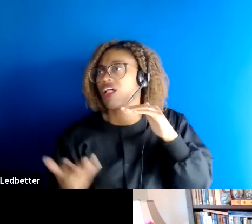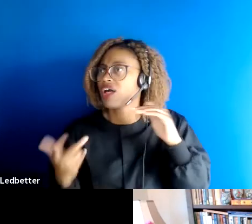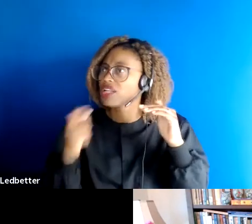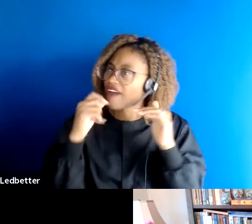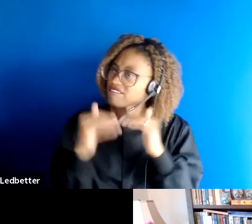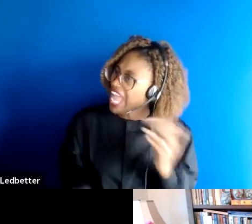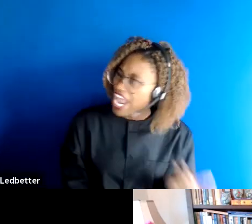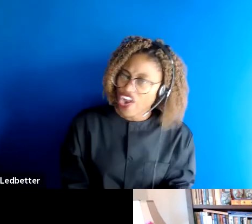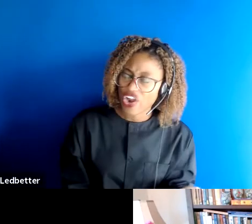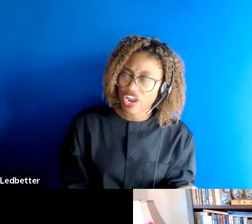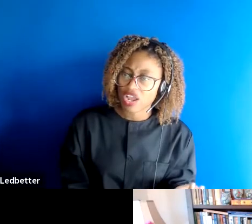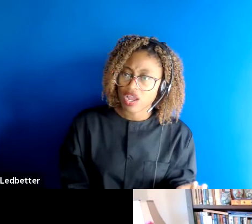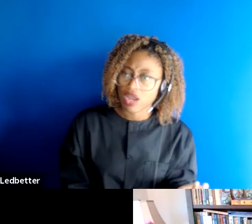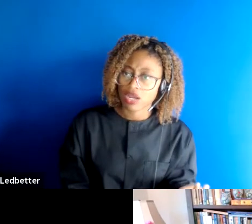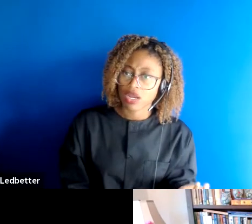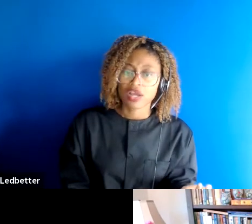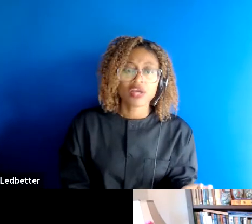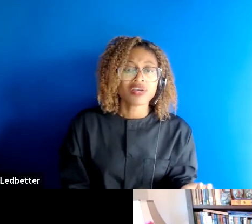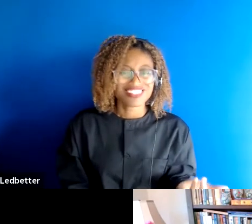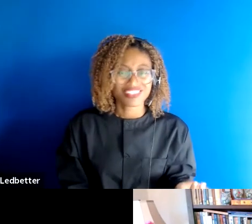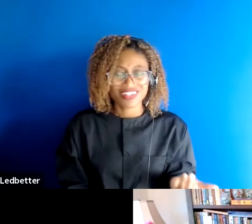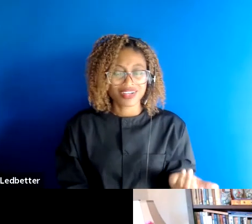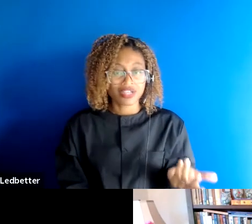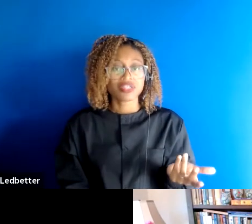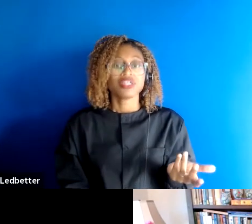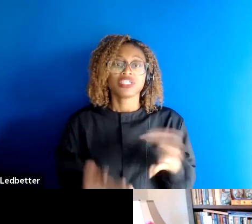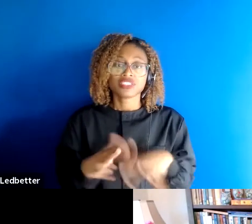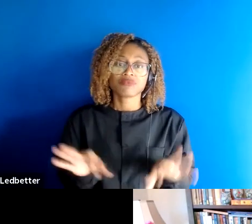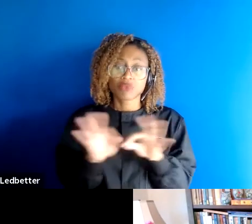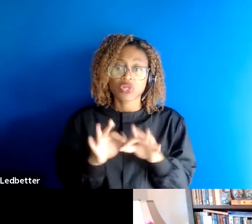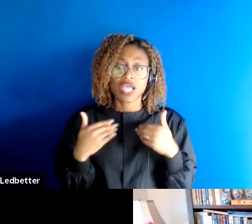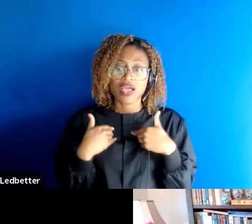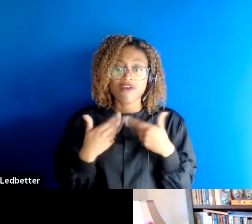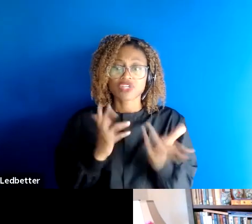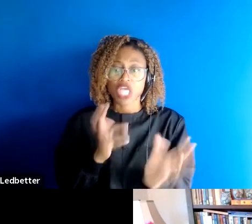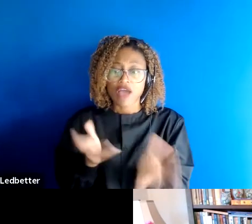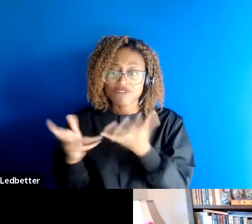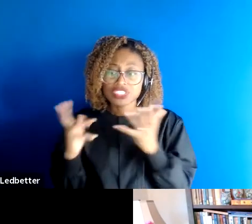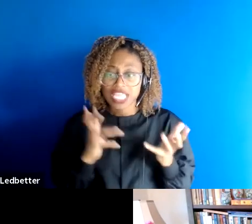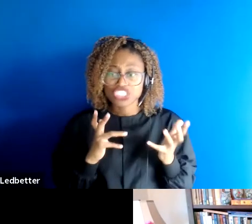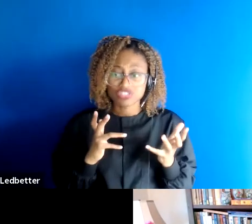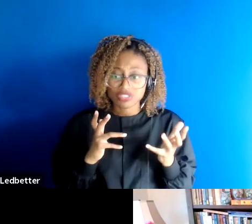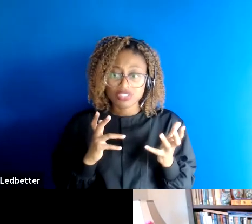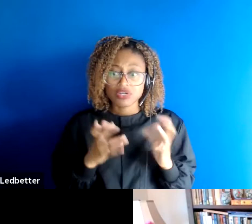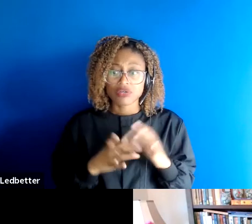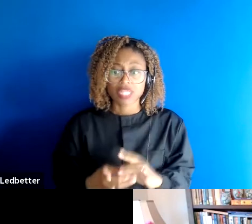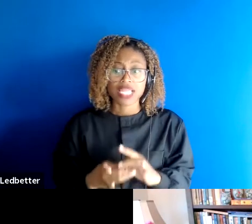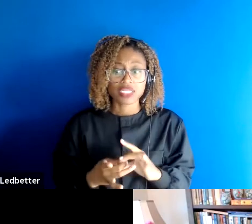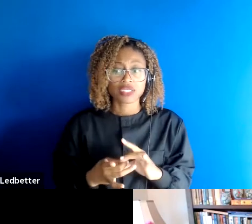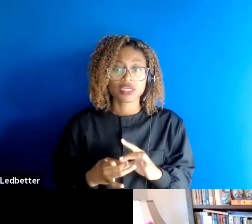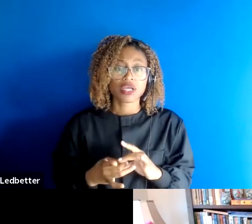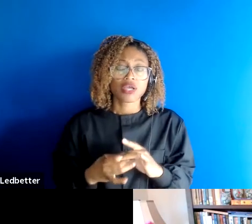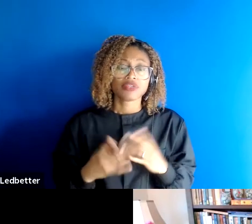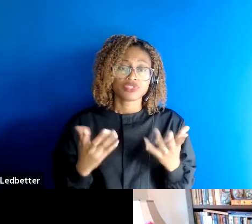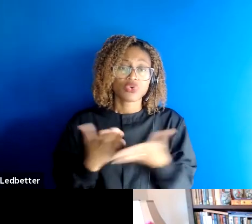unfairly. And so having conversations, I think, around the rights, one of the things I wish that I had, and I think is